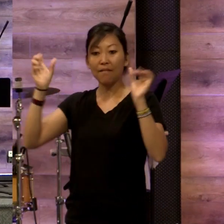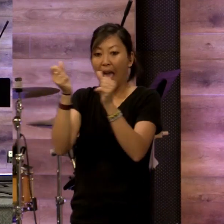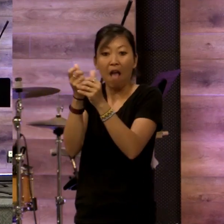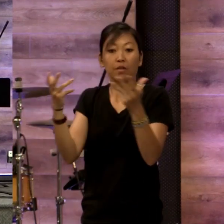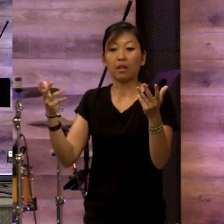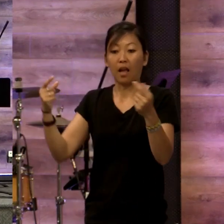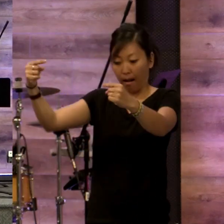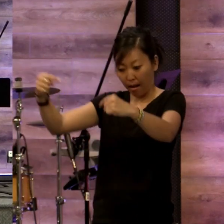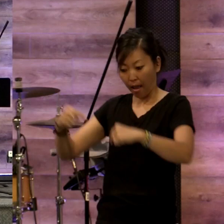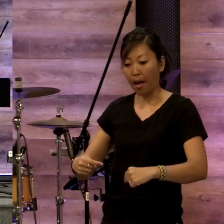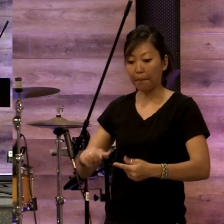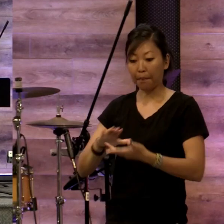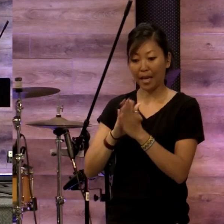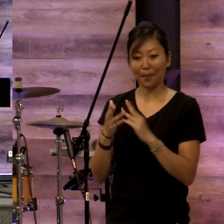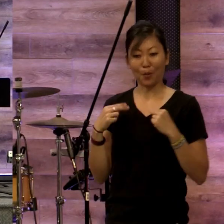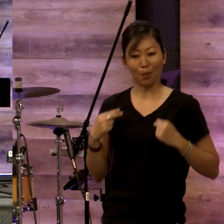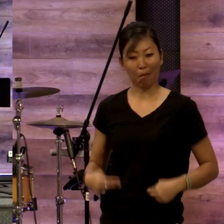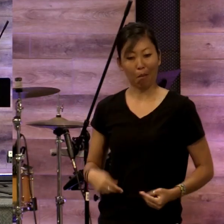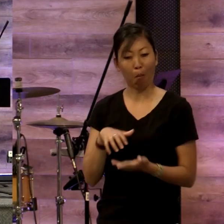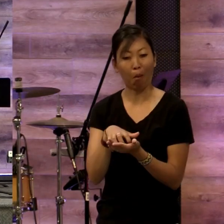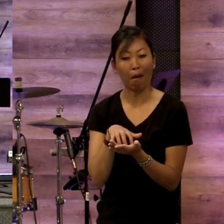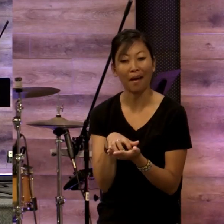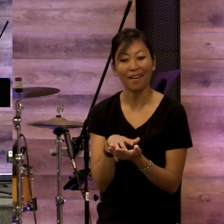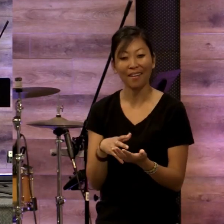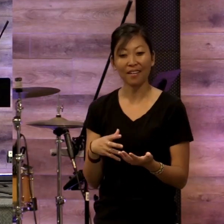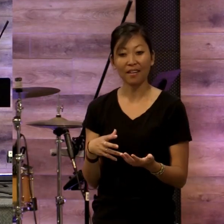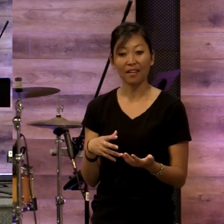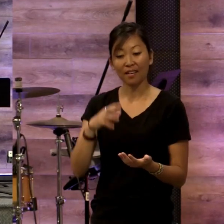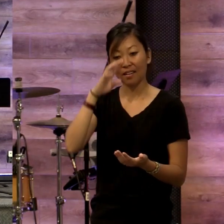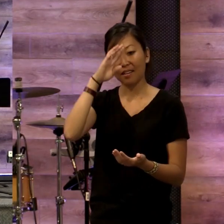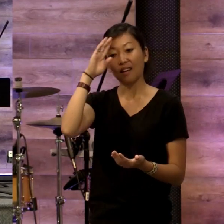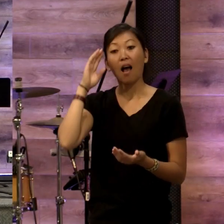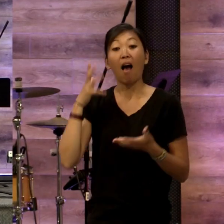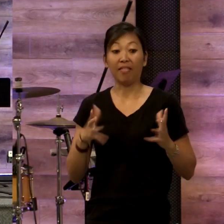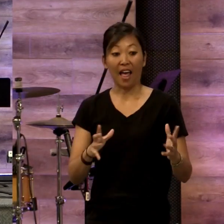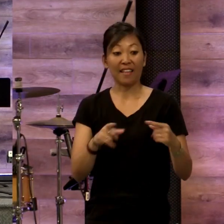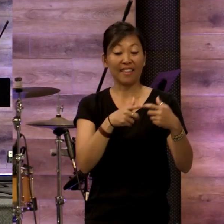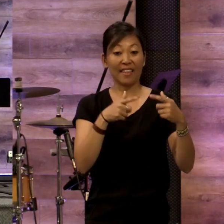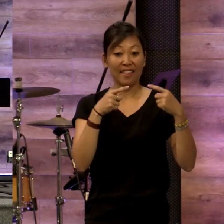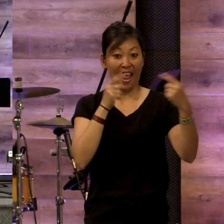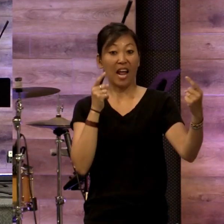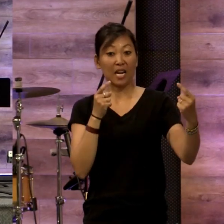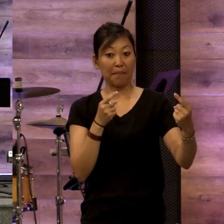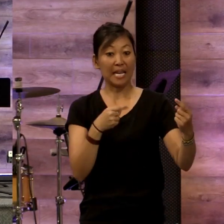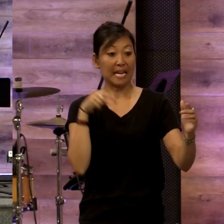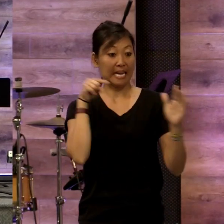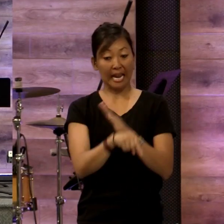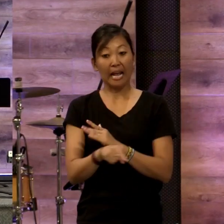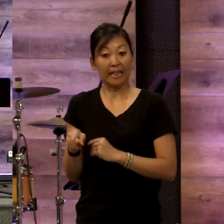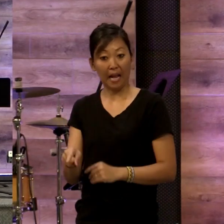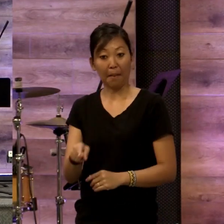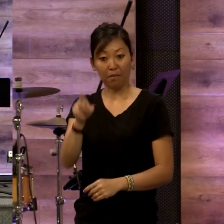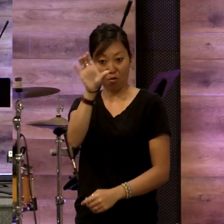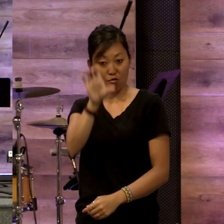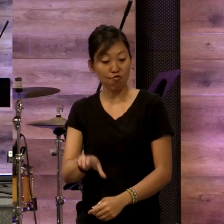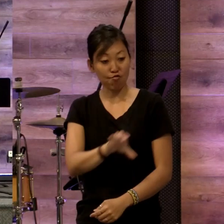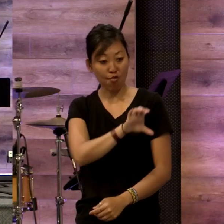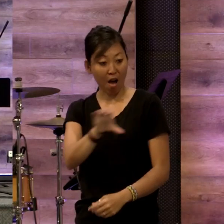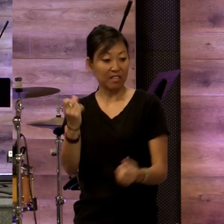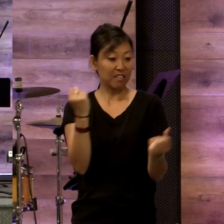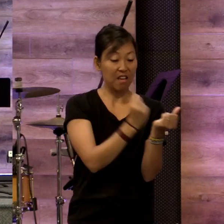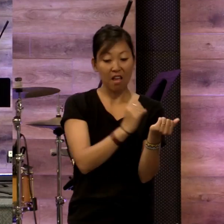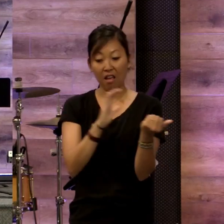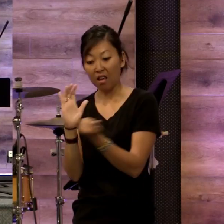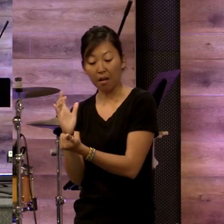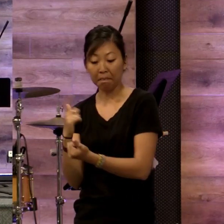servant. Not just by letting the enemy go free, but by letting the enemy turn on him and kill him. He